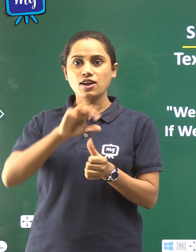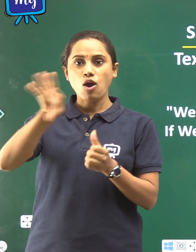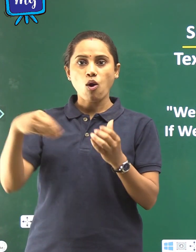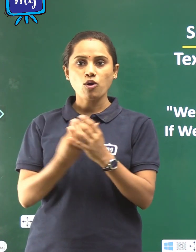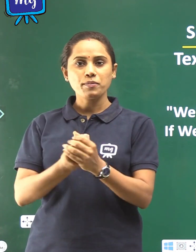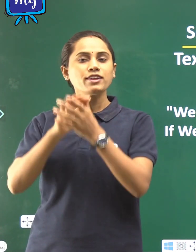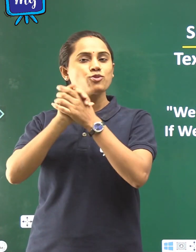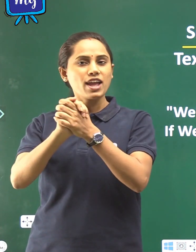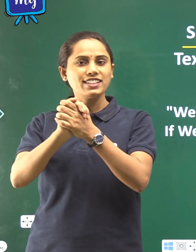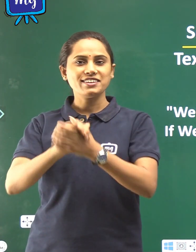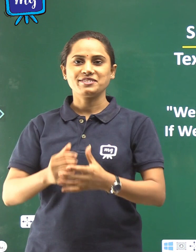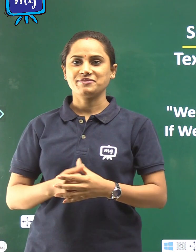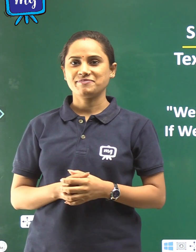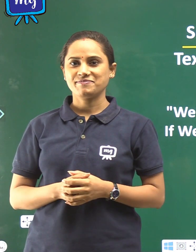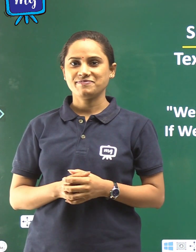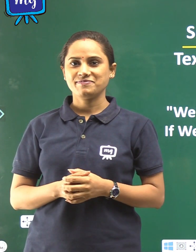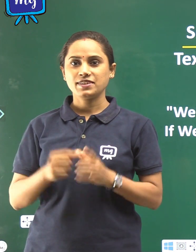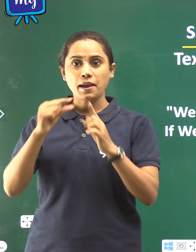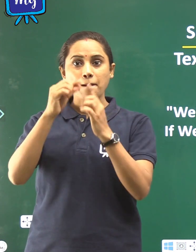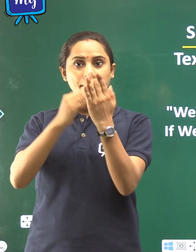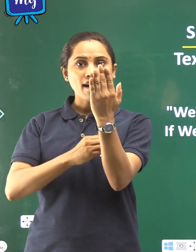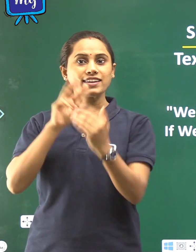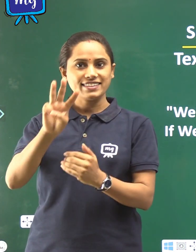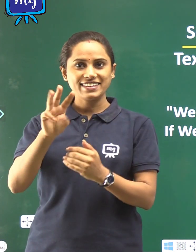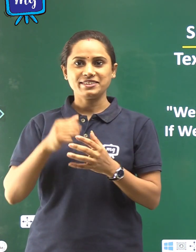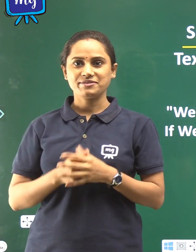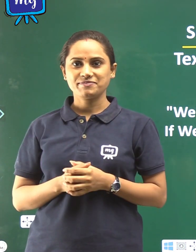be together. Part 3.